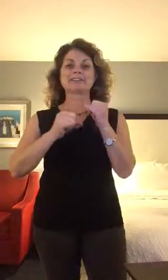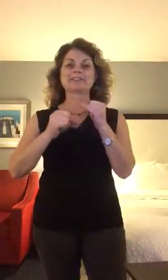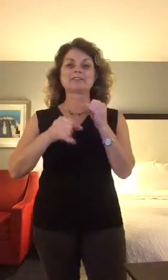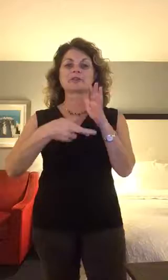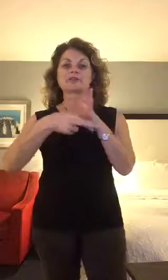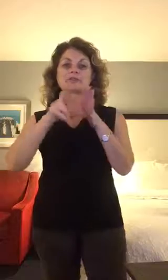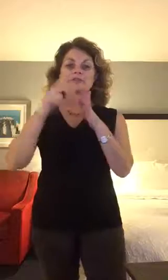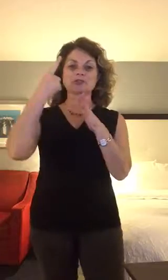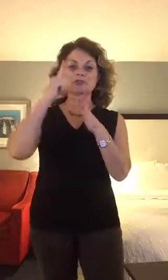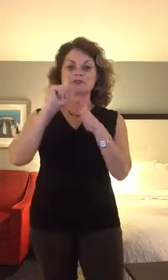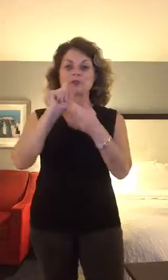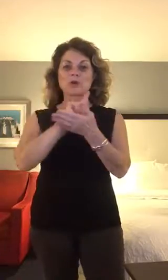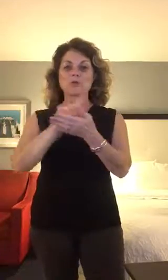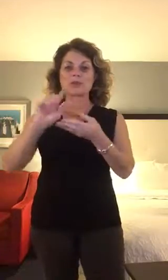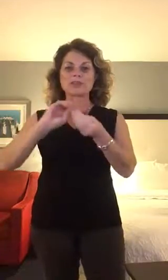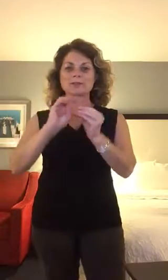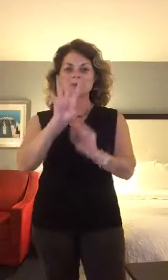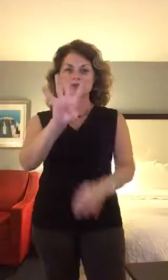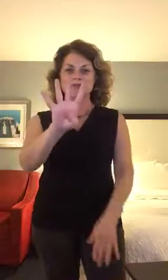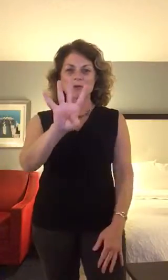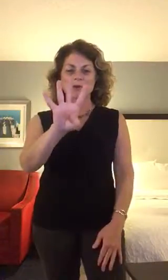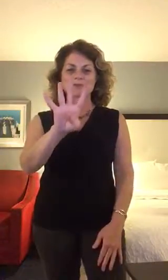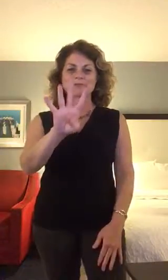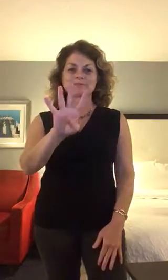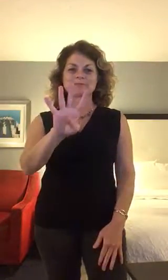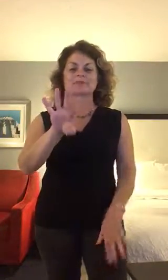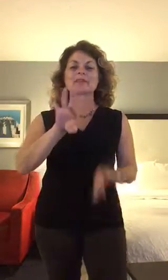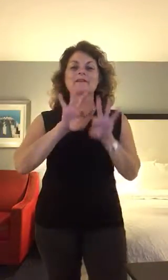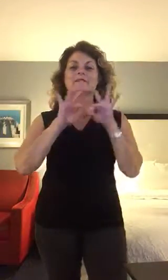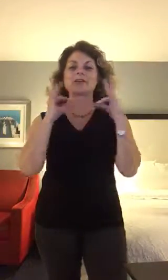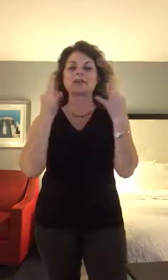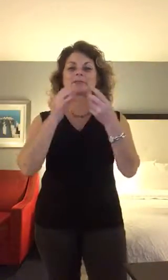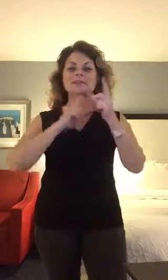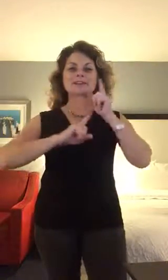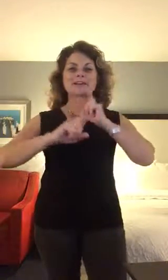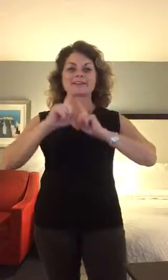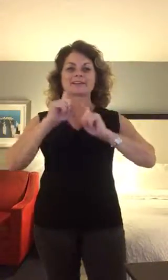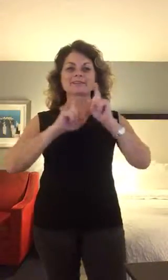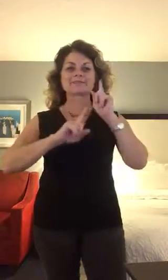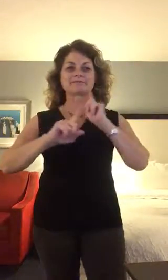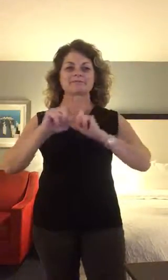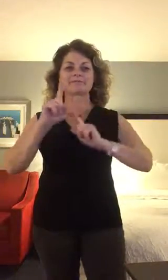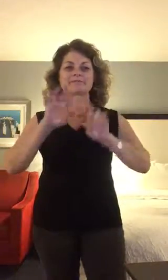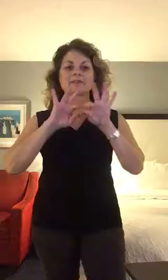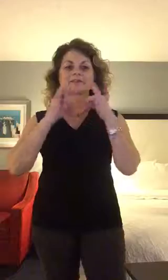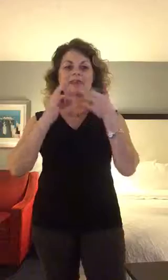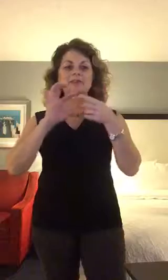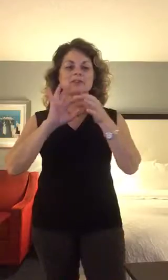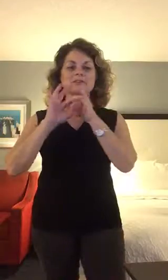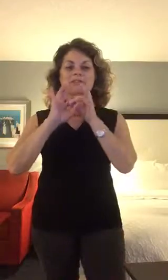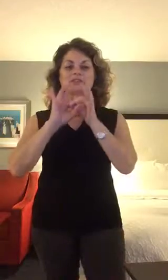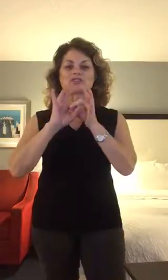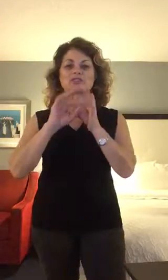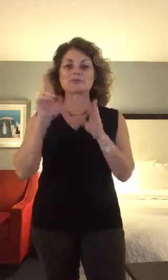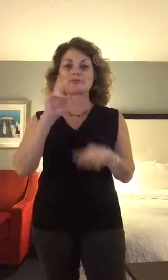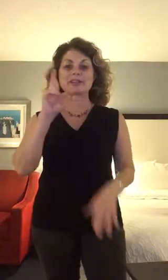finally doing the review for week number 4. Family signs. Family relationships. Ready?